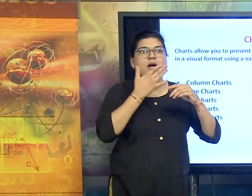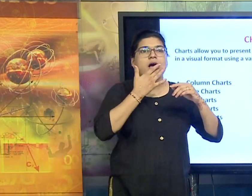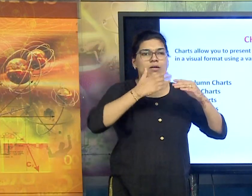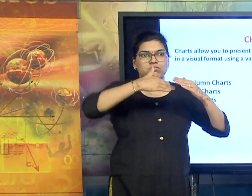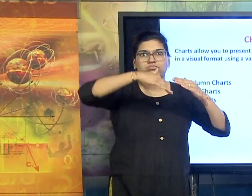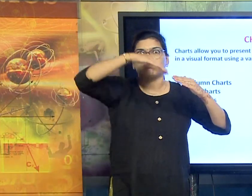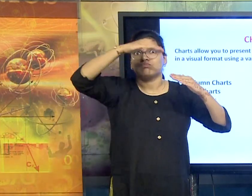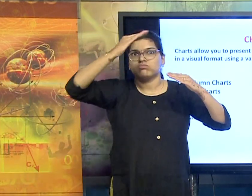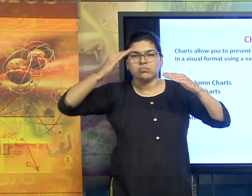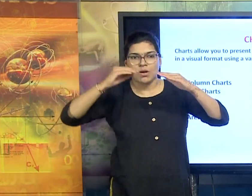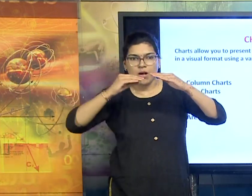the hills